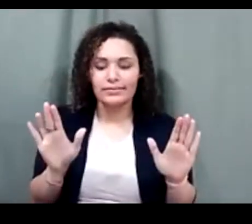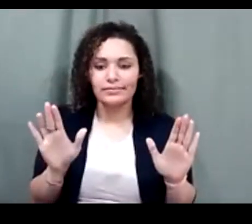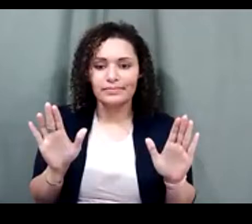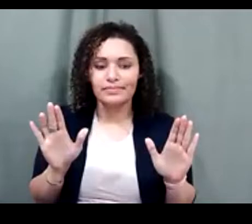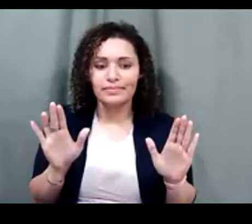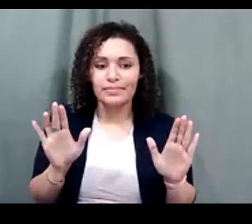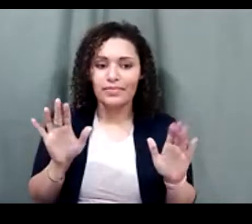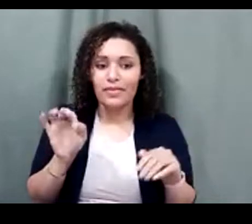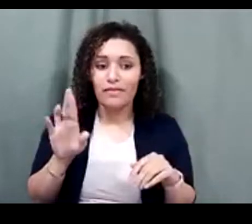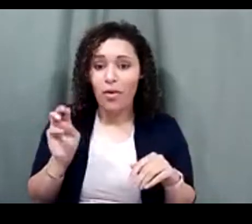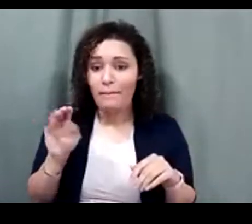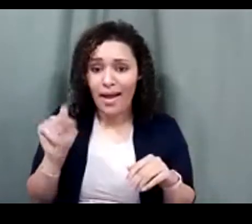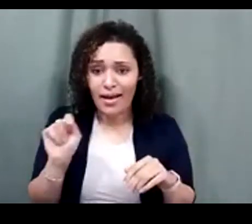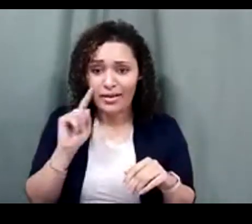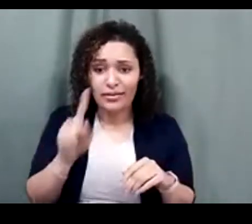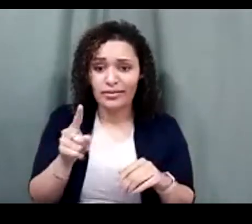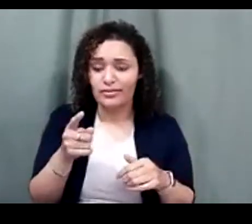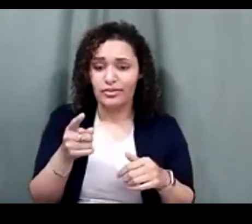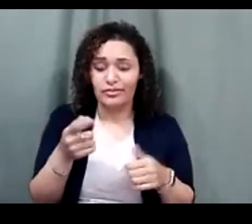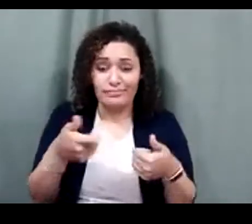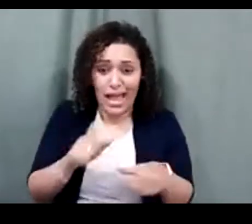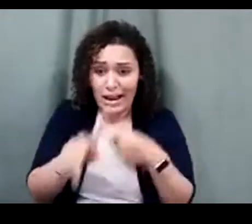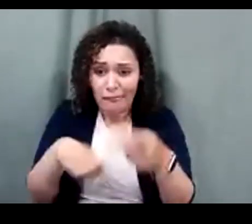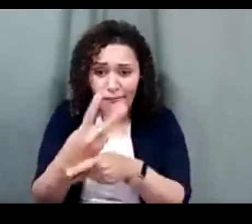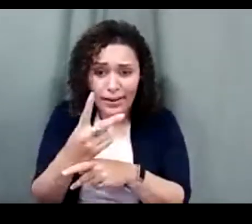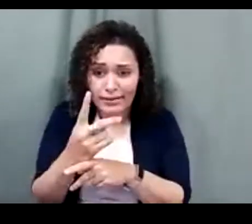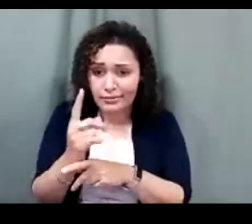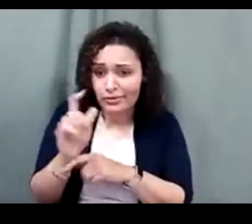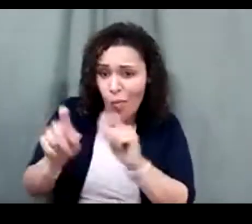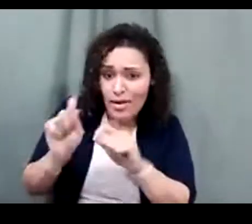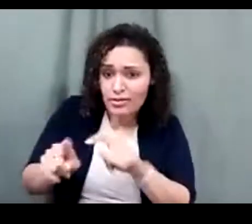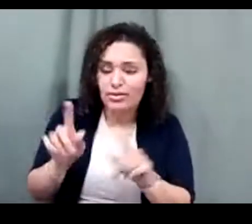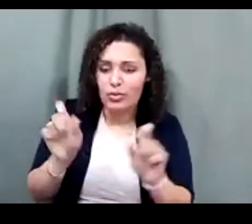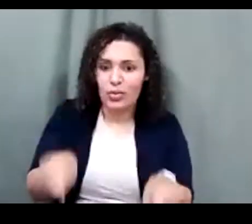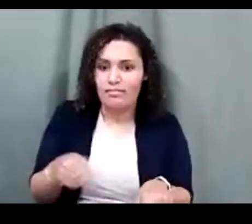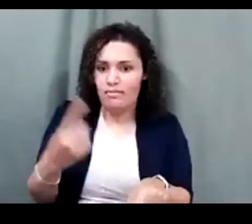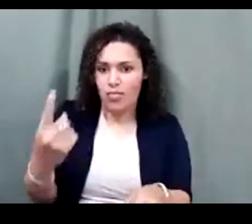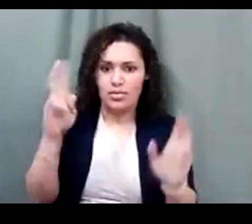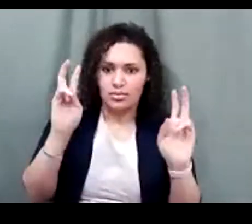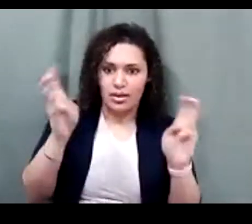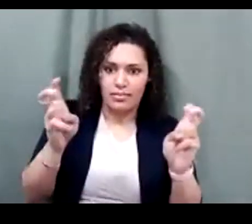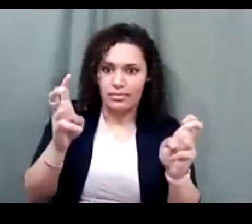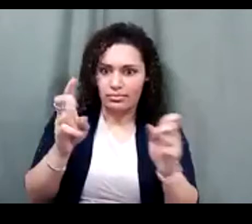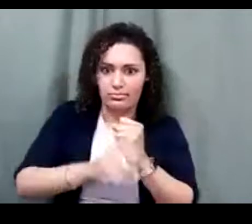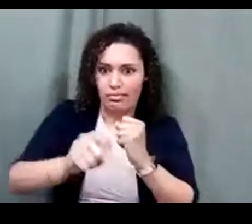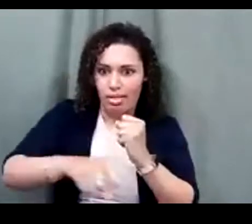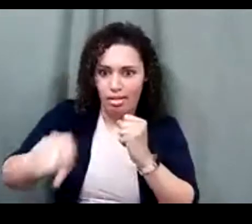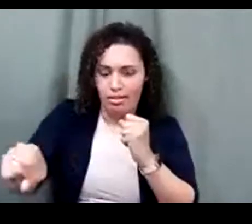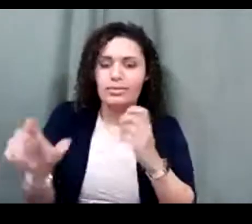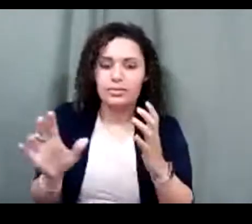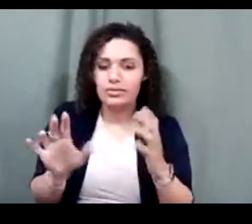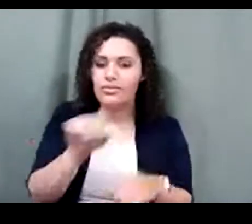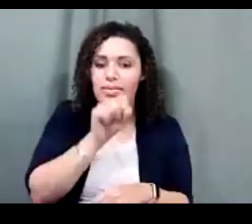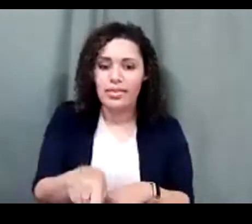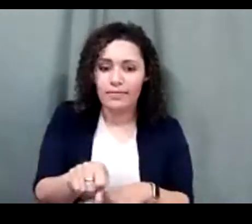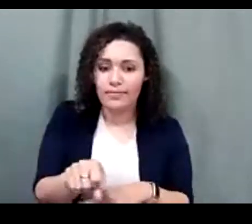format, I guess, for any kinds of questions that you have. So because we could get onto one topic forever. So yes. Always we love it